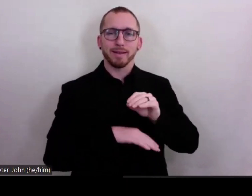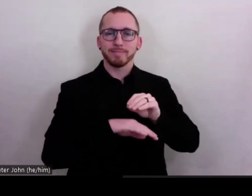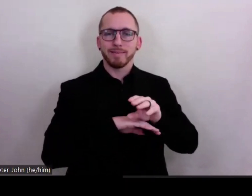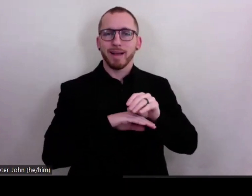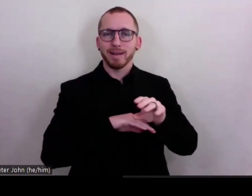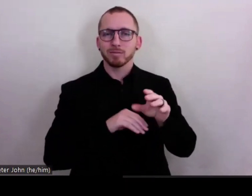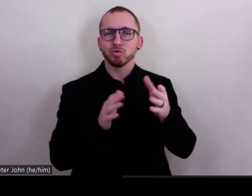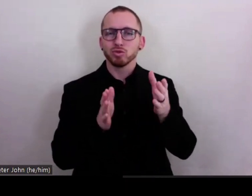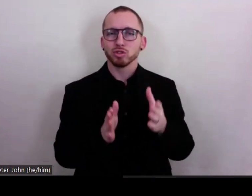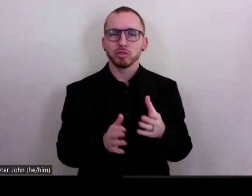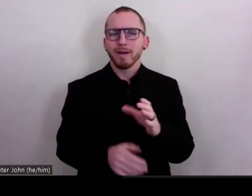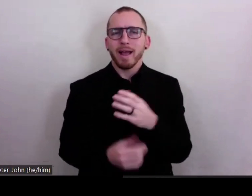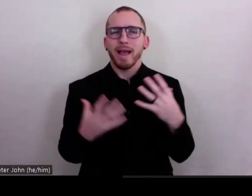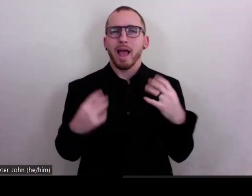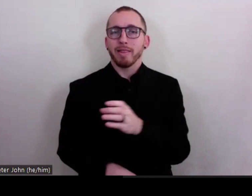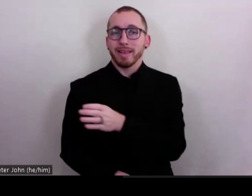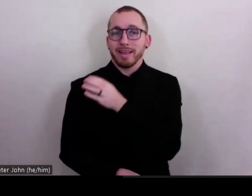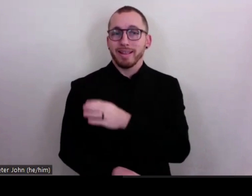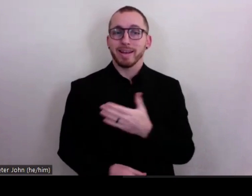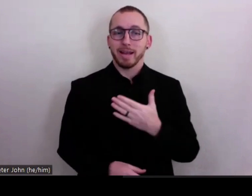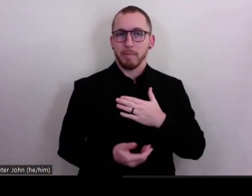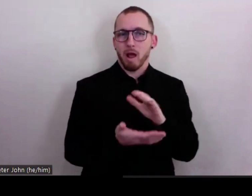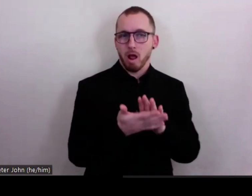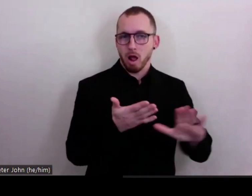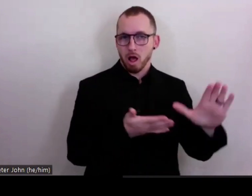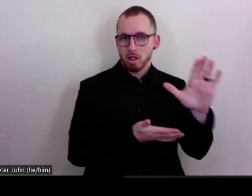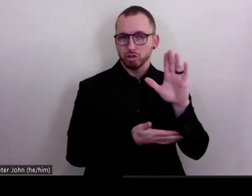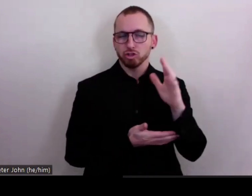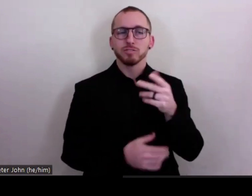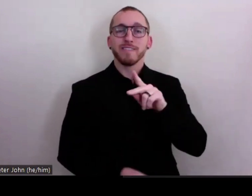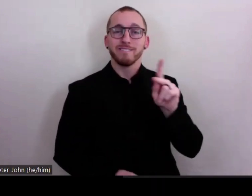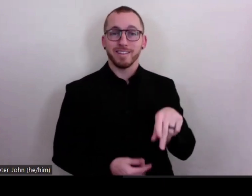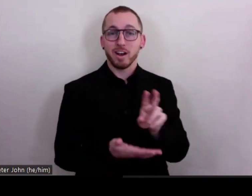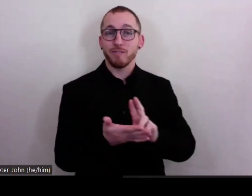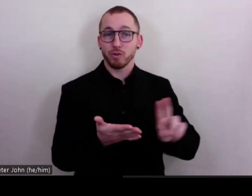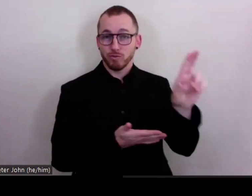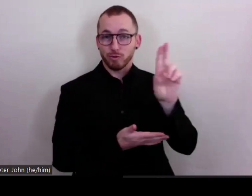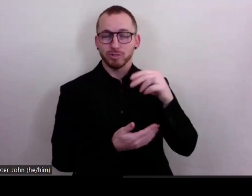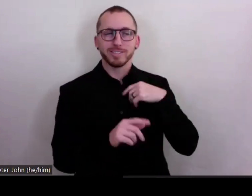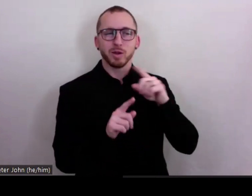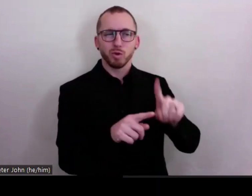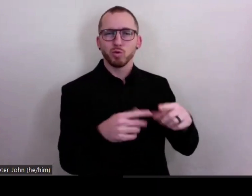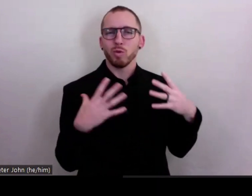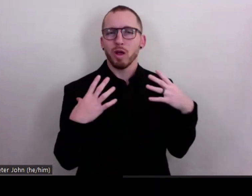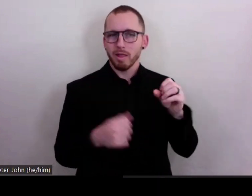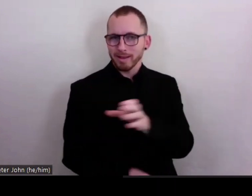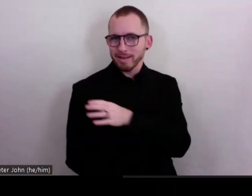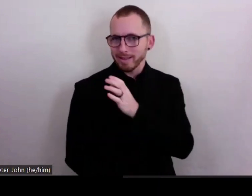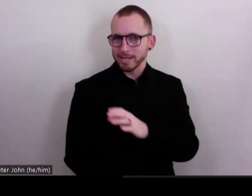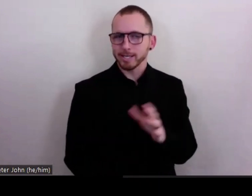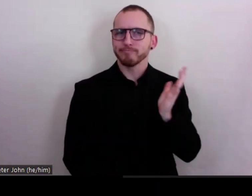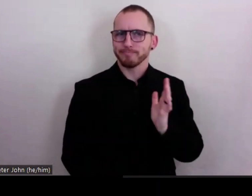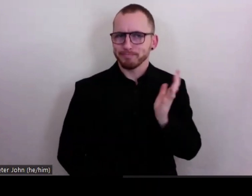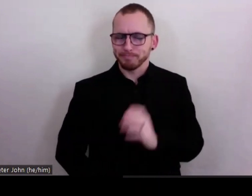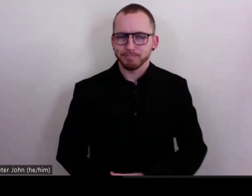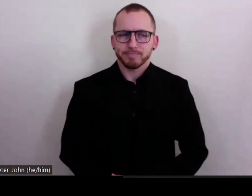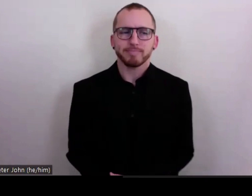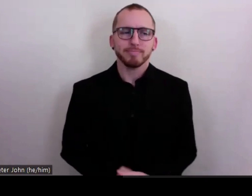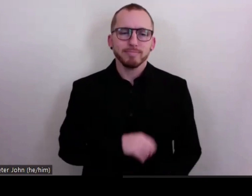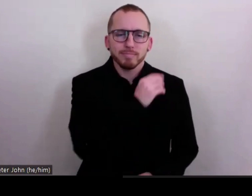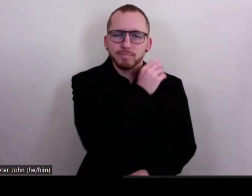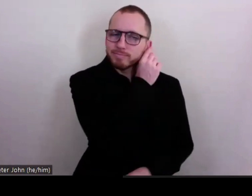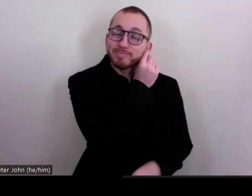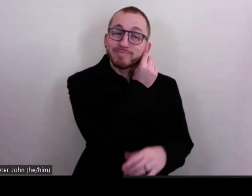the health clinic at my college, which was Philadelphia University at the time. And the reason why I